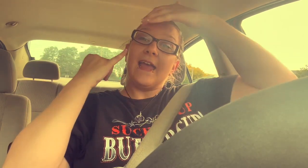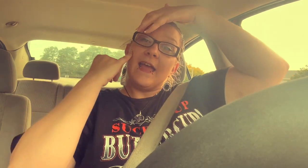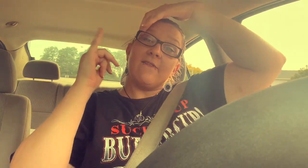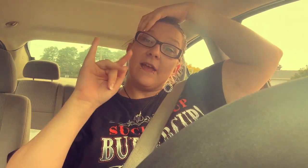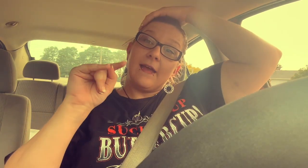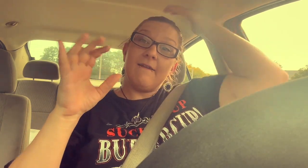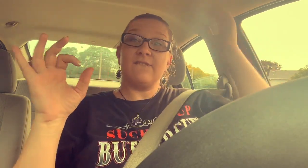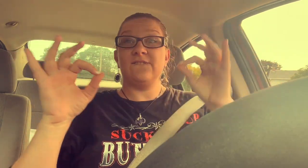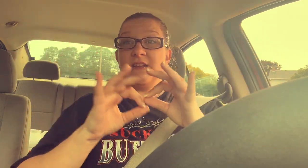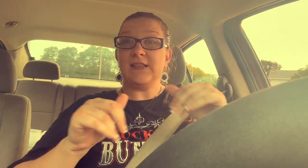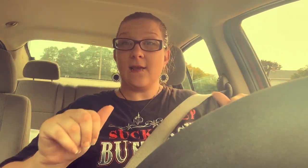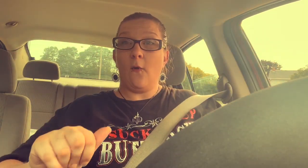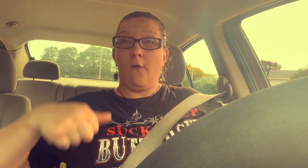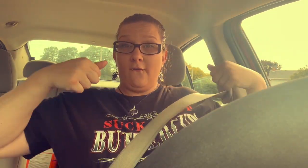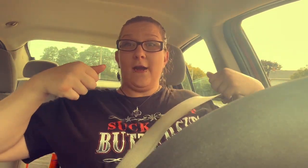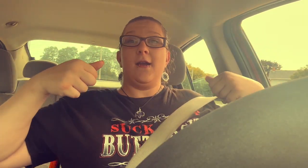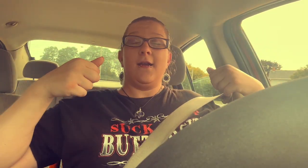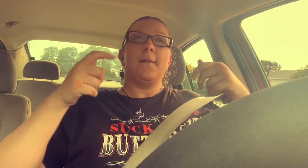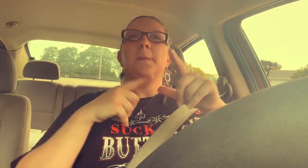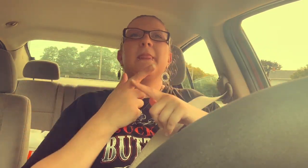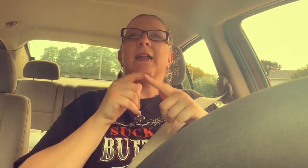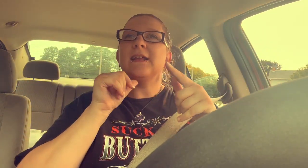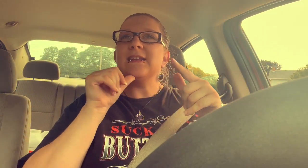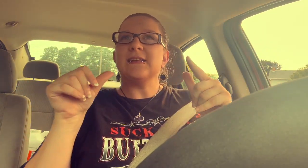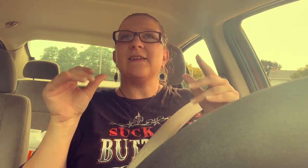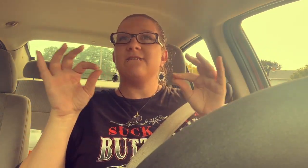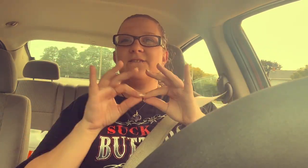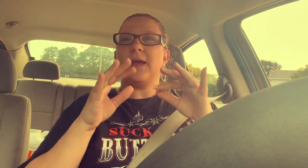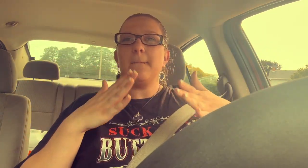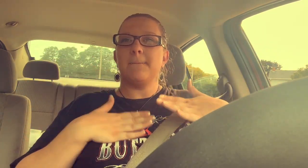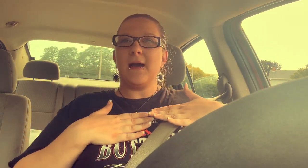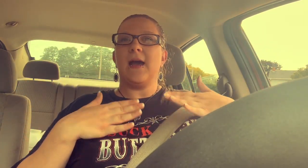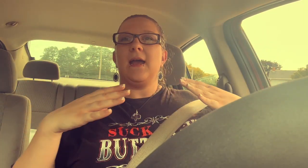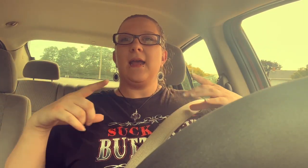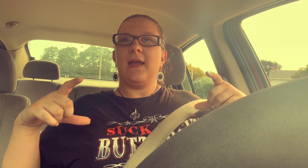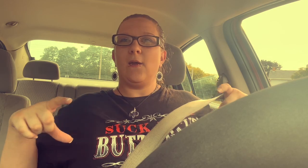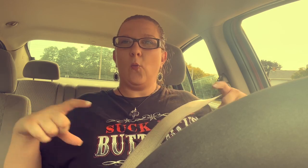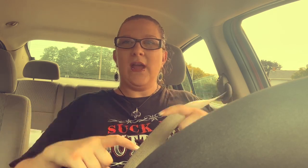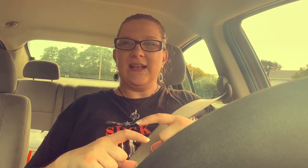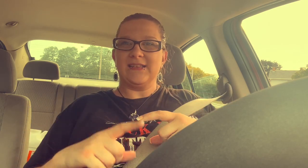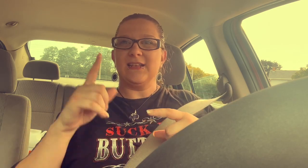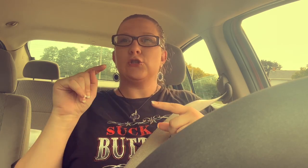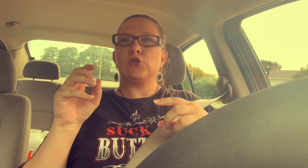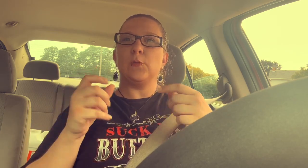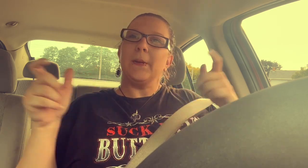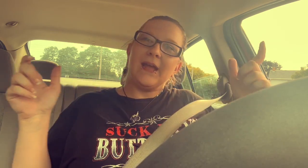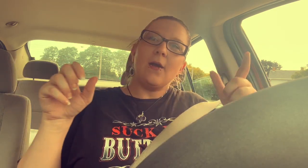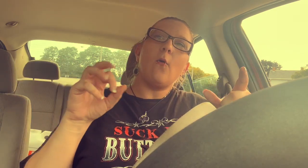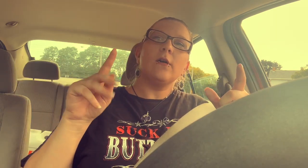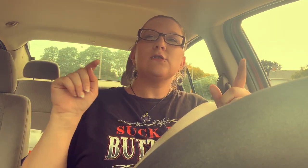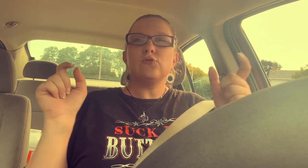If it fits over, then it doesn't fit my waist. It's too big or too